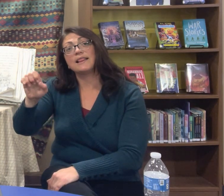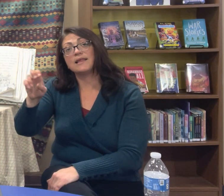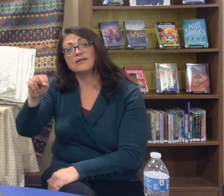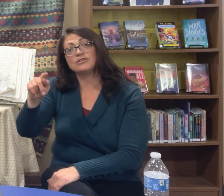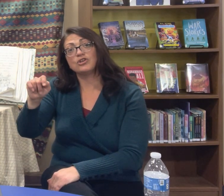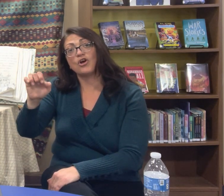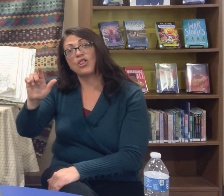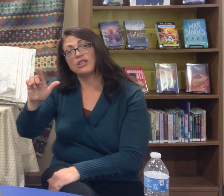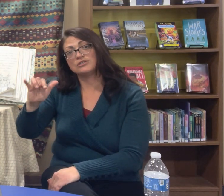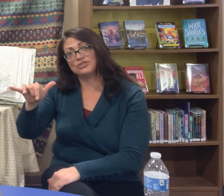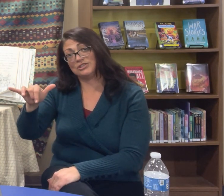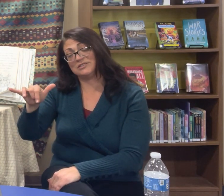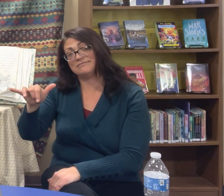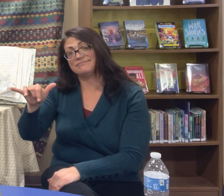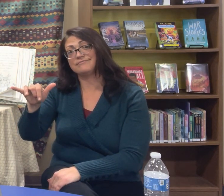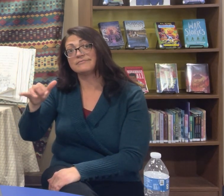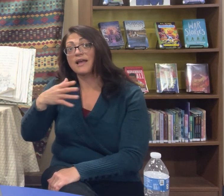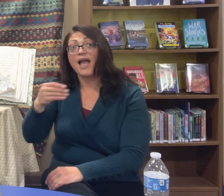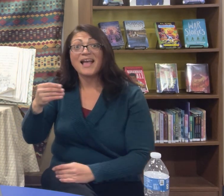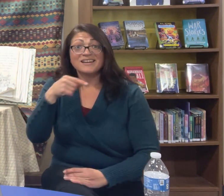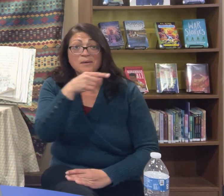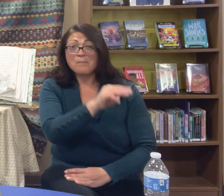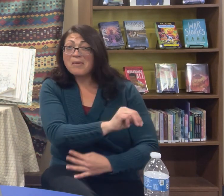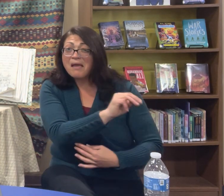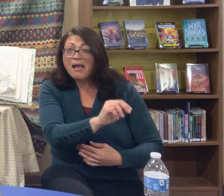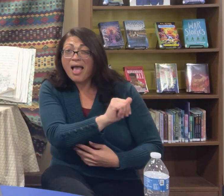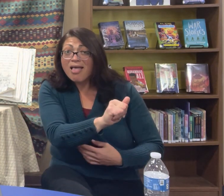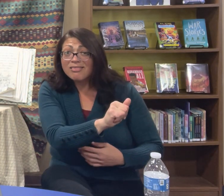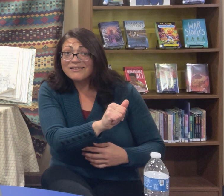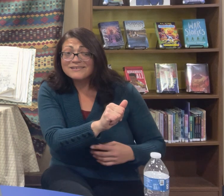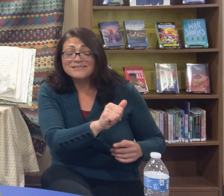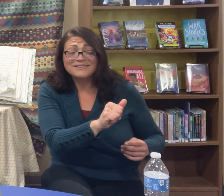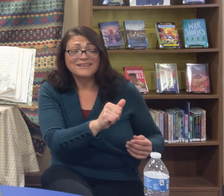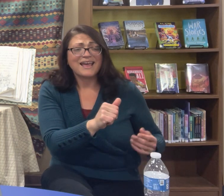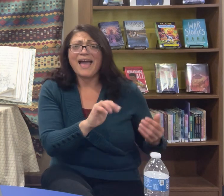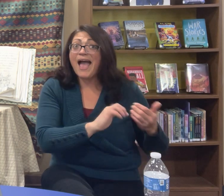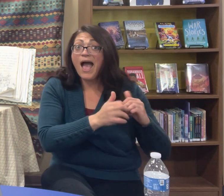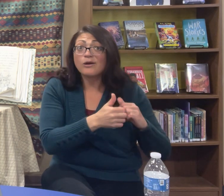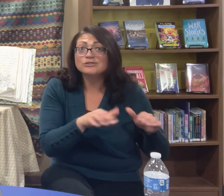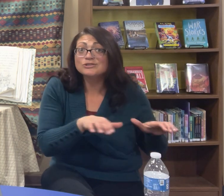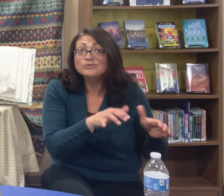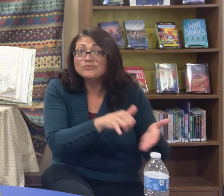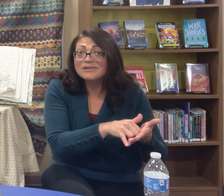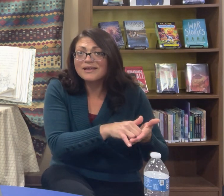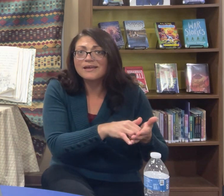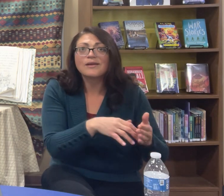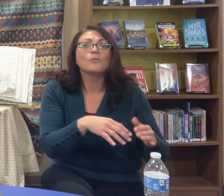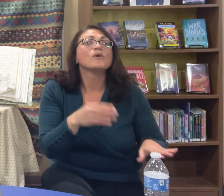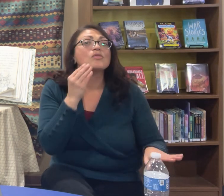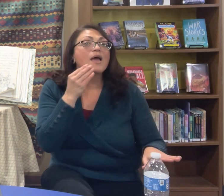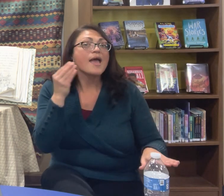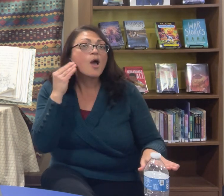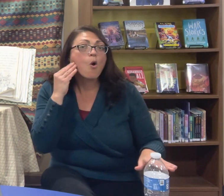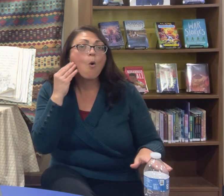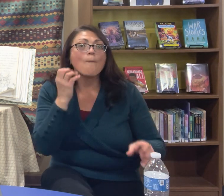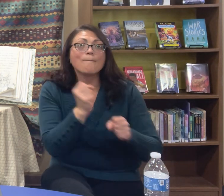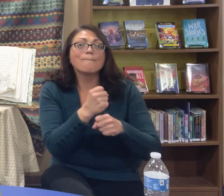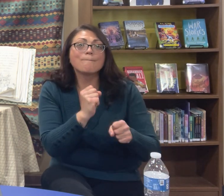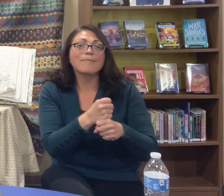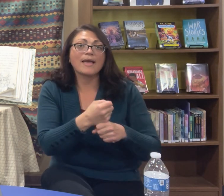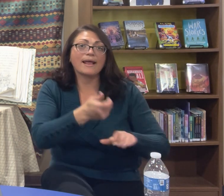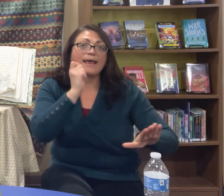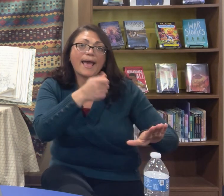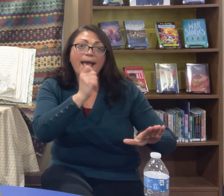life. And she did all of that with a homemade hammer, a chisel, and a never-ending